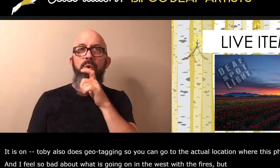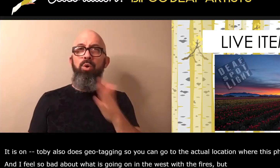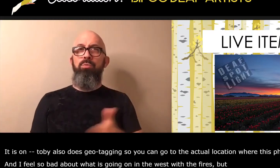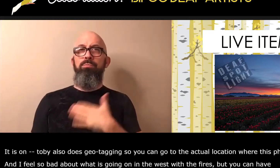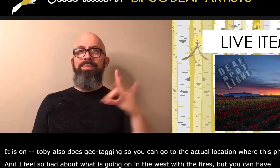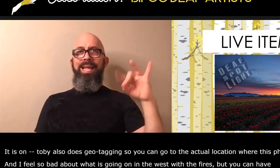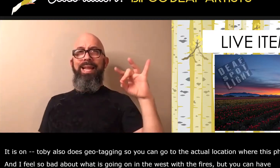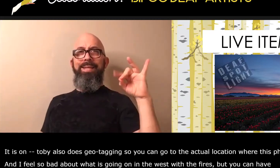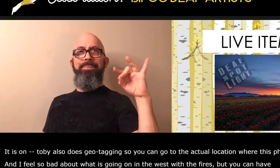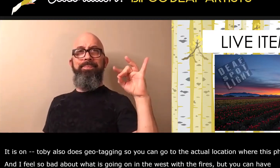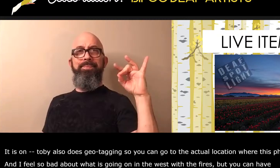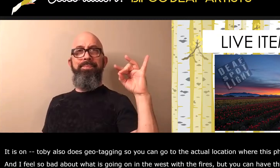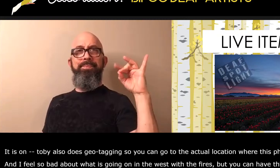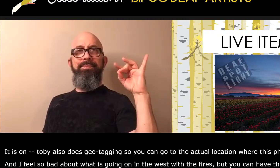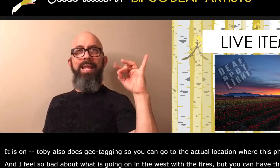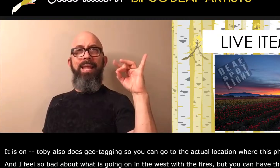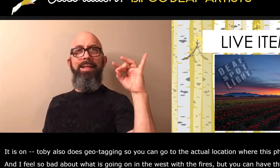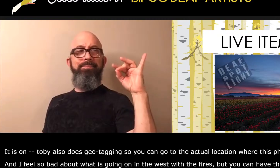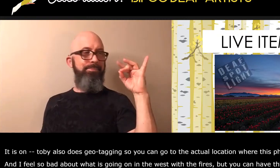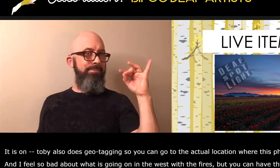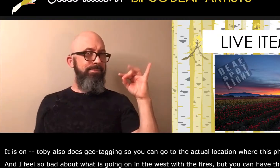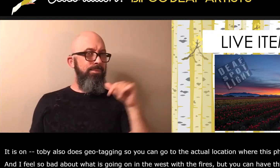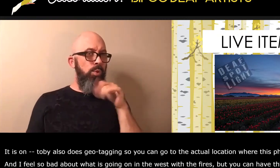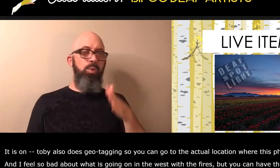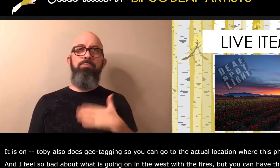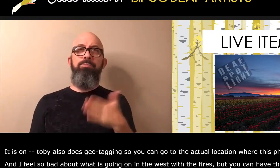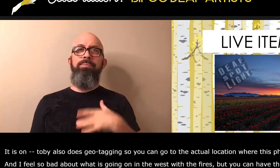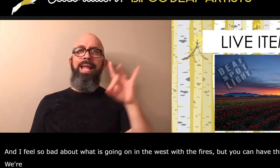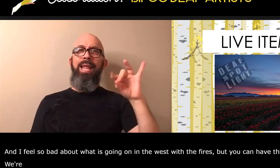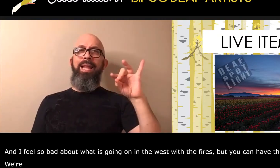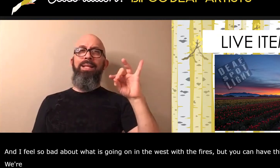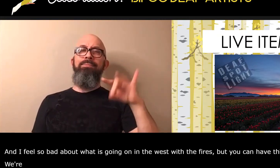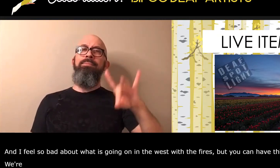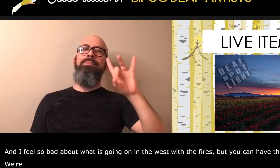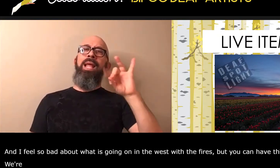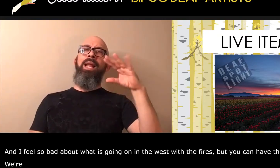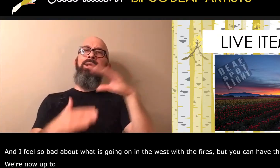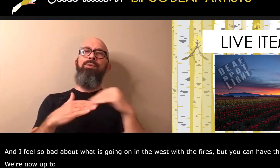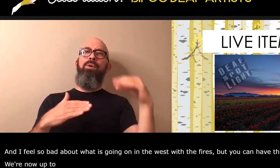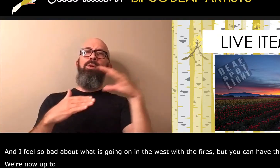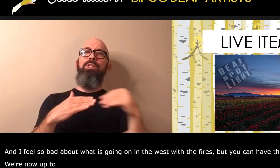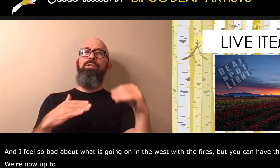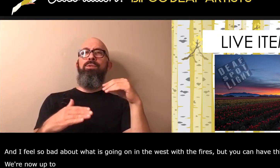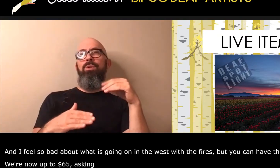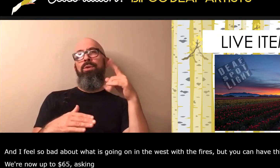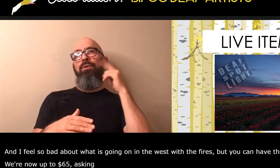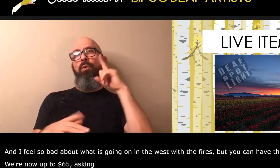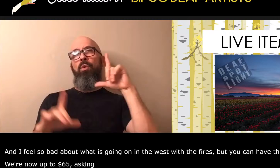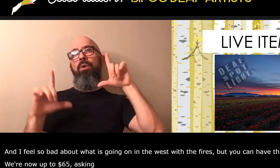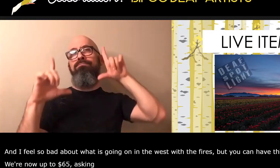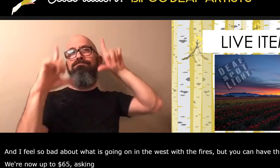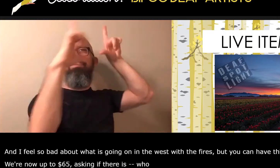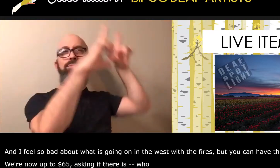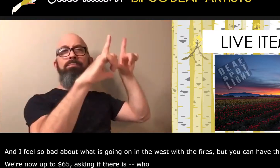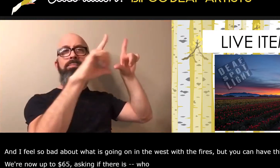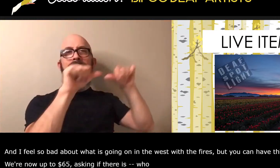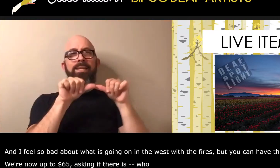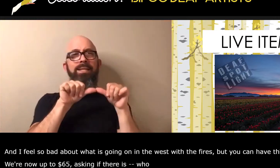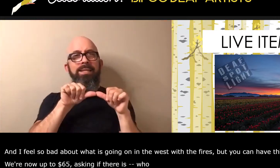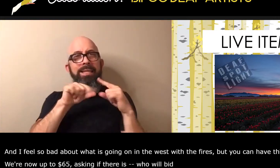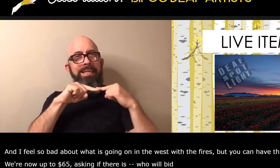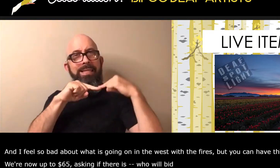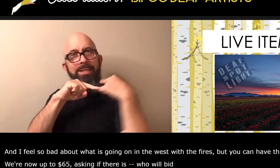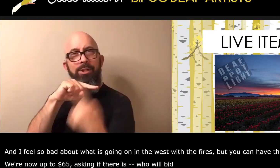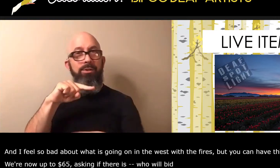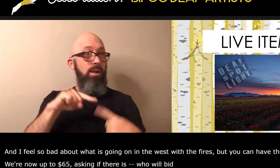of art. We are now up to $65, asking if there's, who will bid 80? Who will